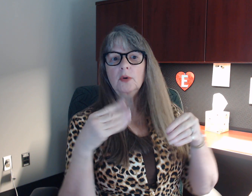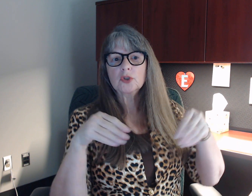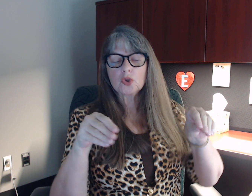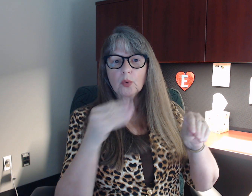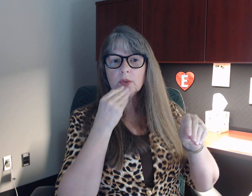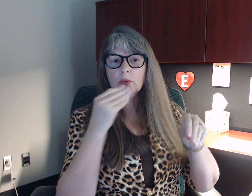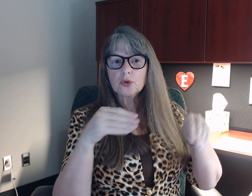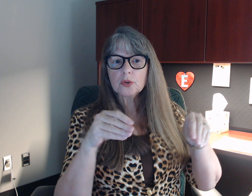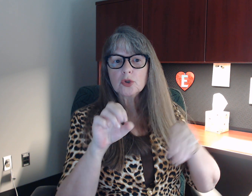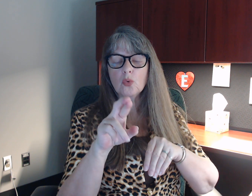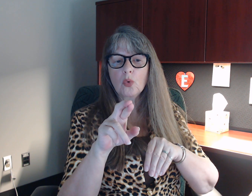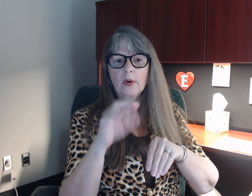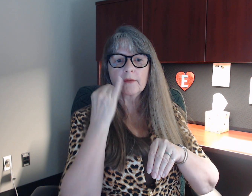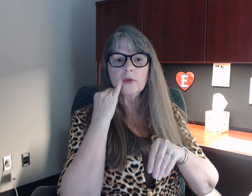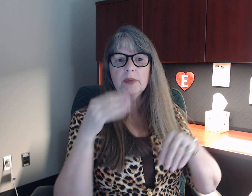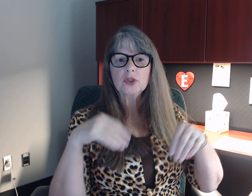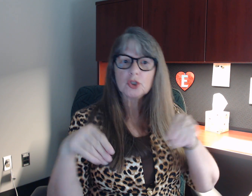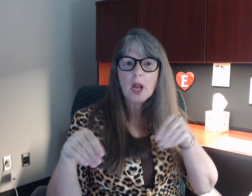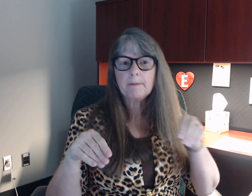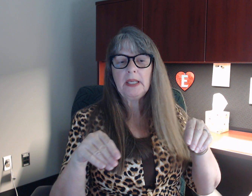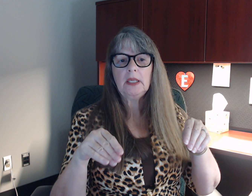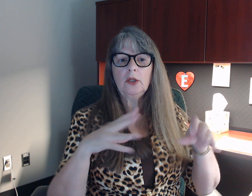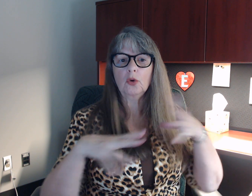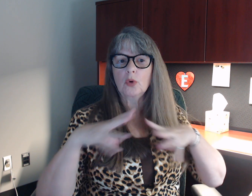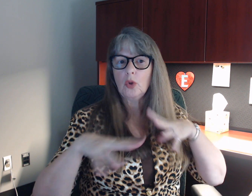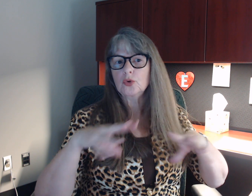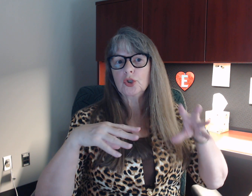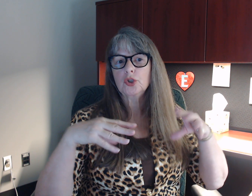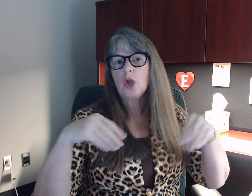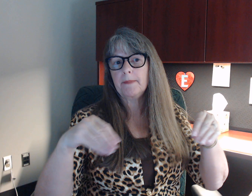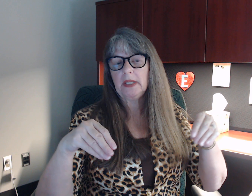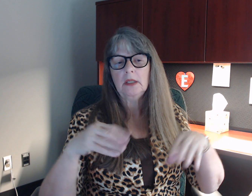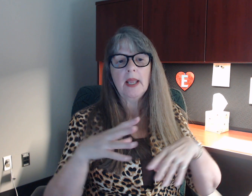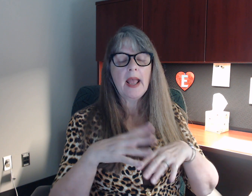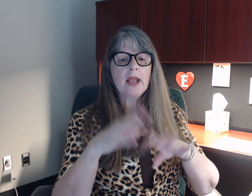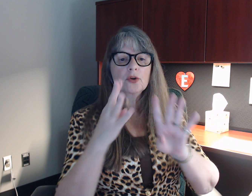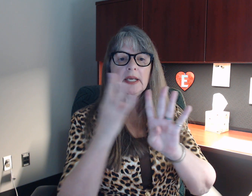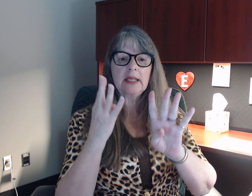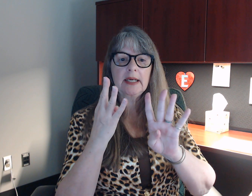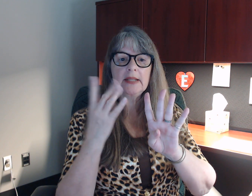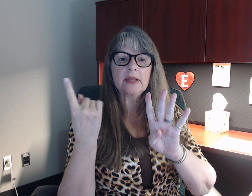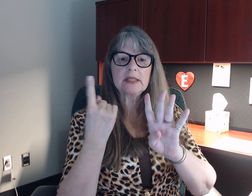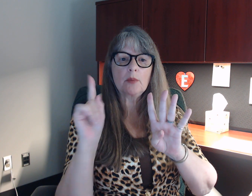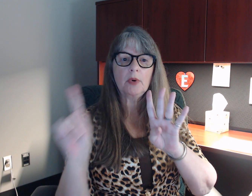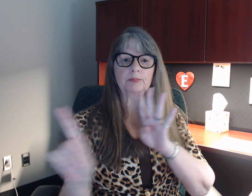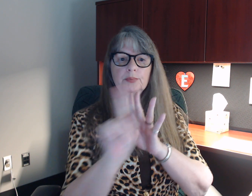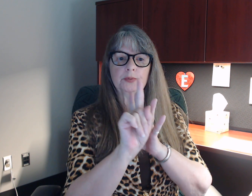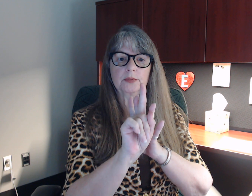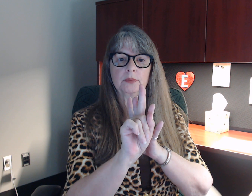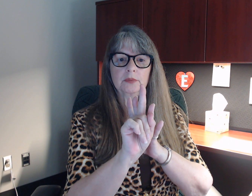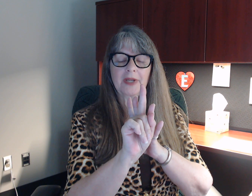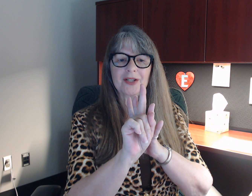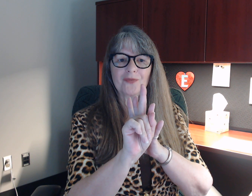store, at the grocery store, or if you've been shopping, clothes shopping, and you're standing in line, and then someone cuts in front of